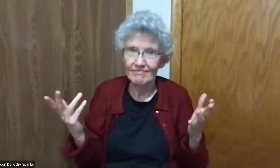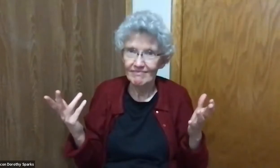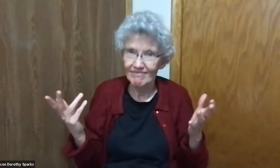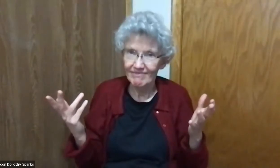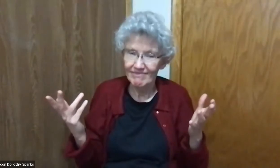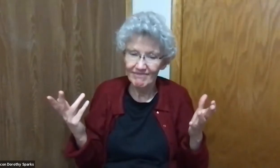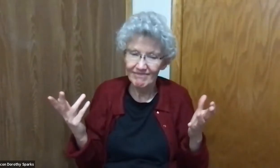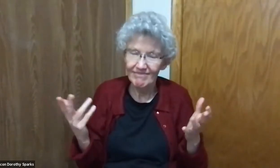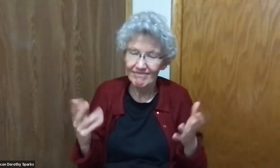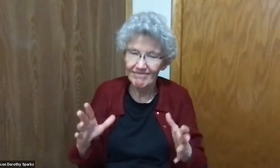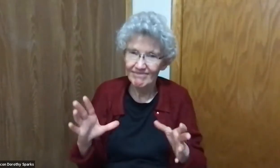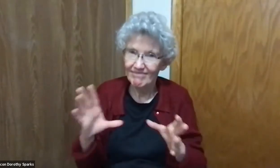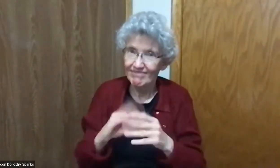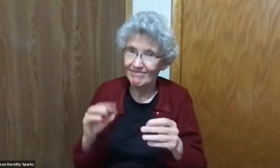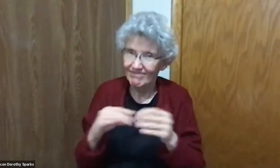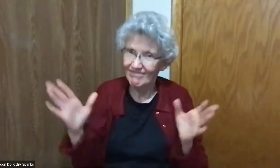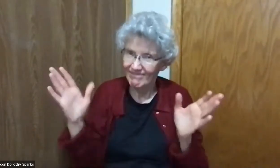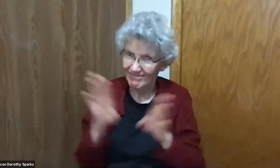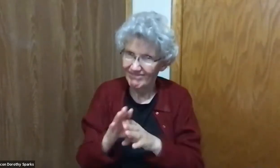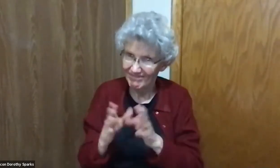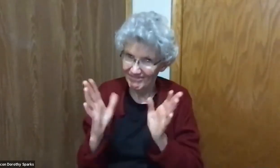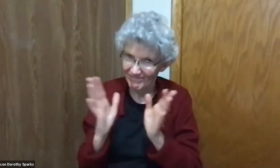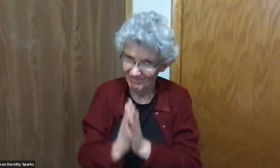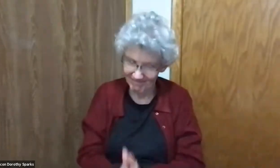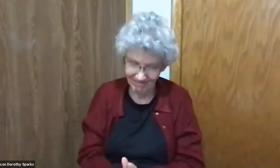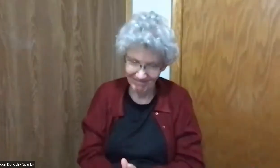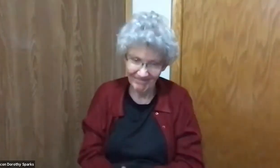But Jesus slipped through the crowd and got away.